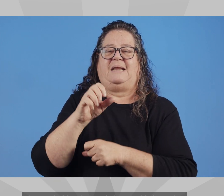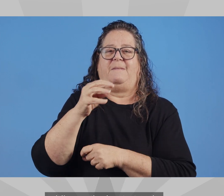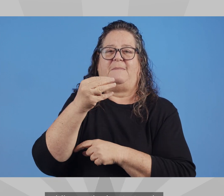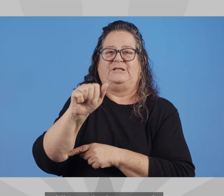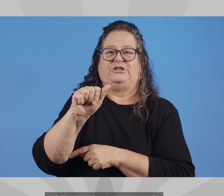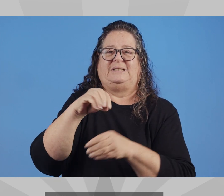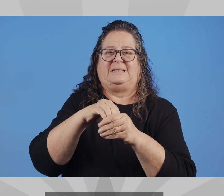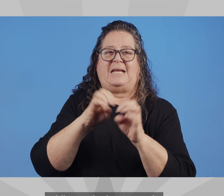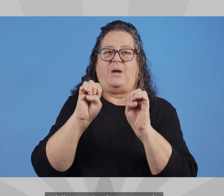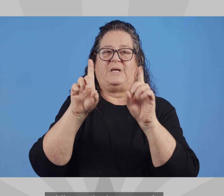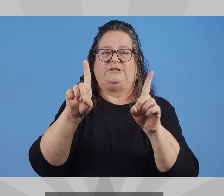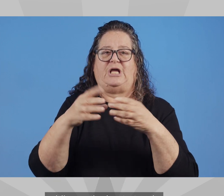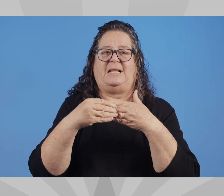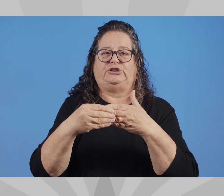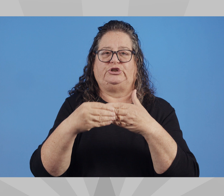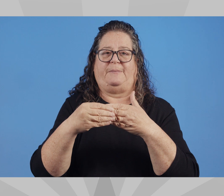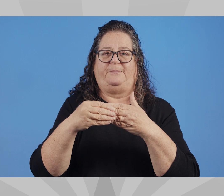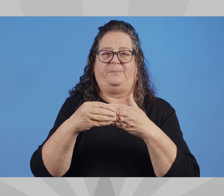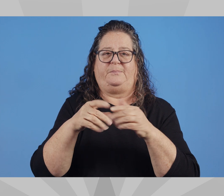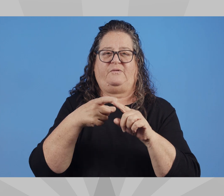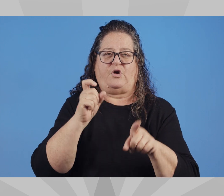University while continuing to teach.